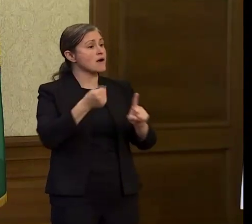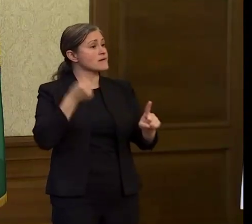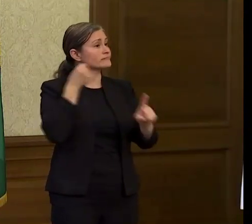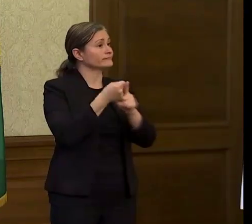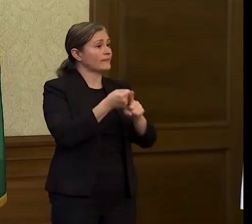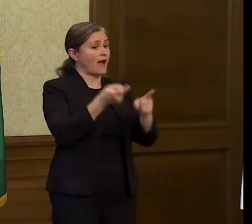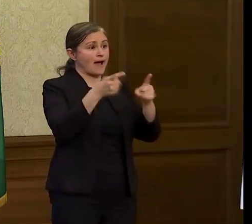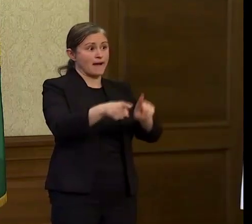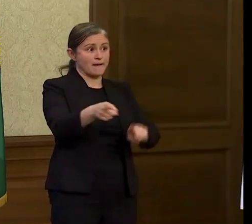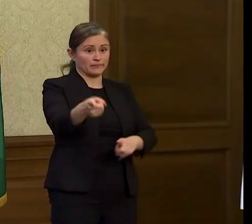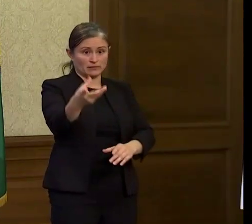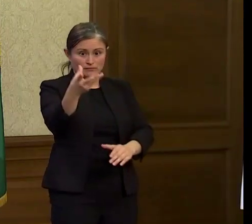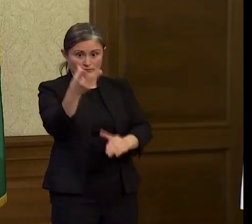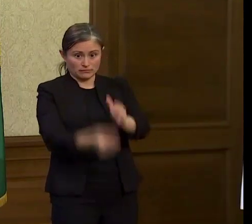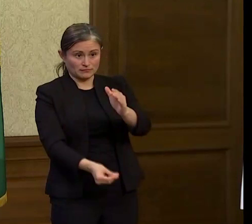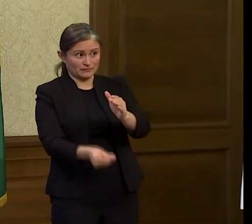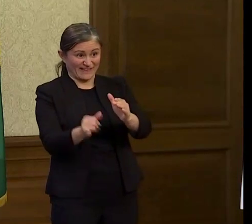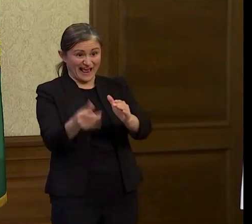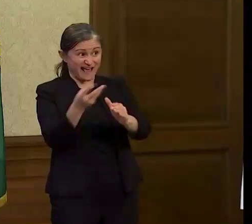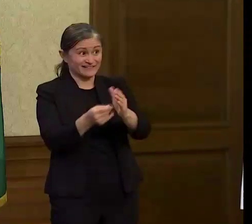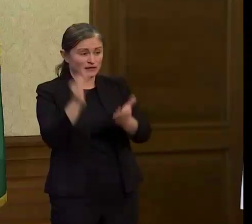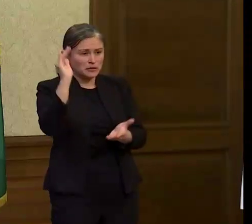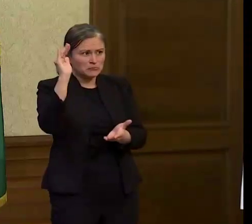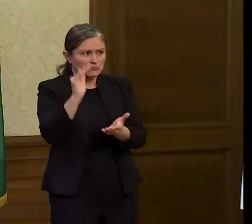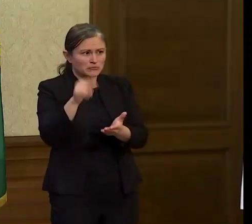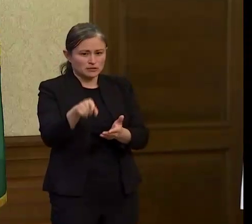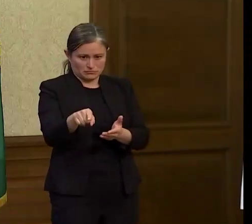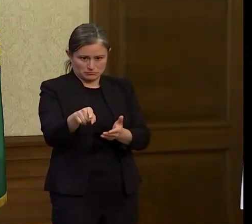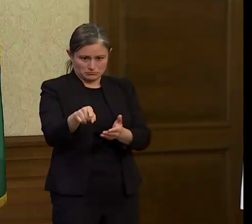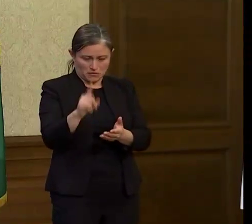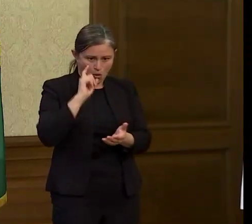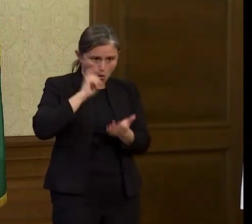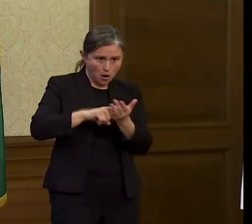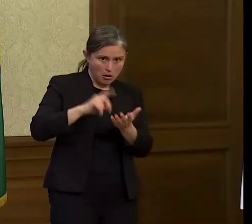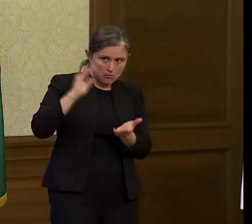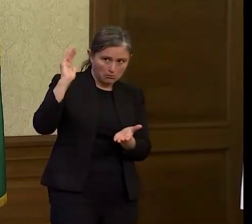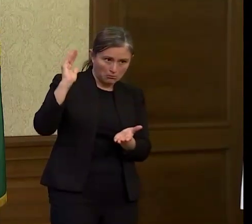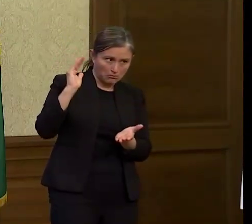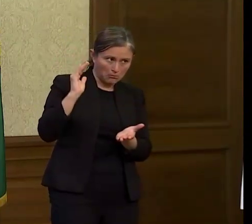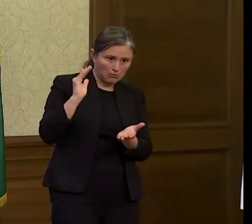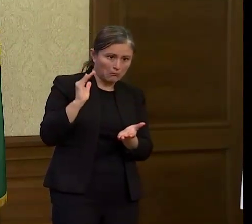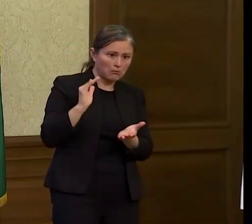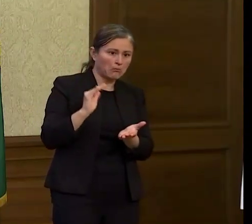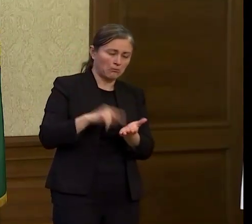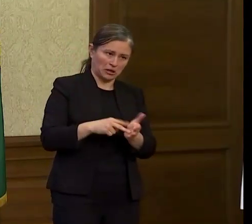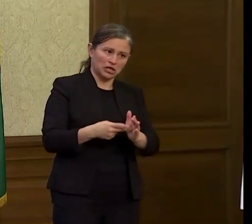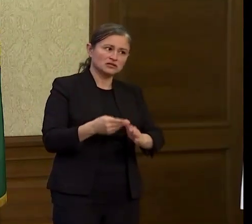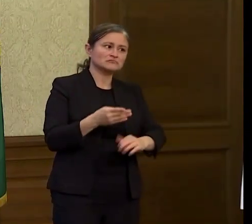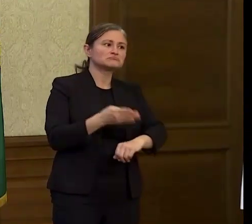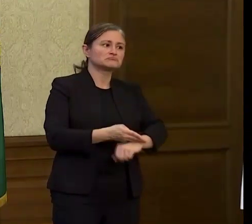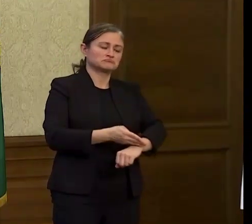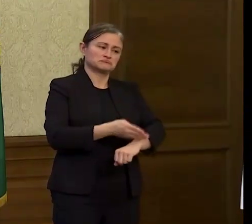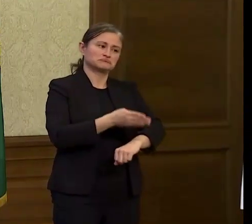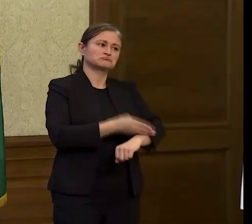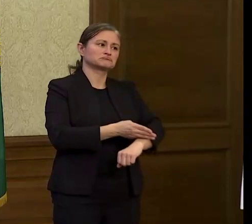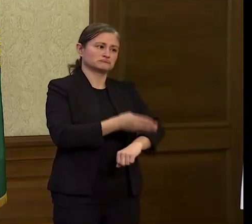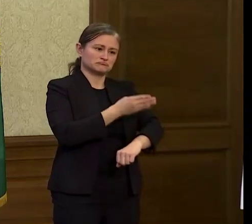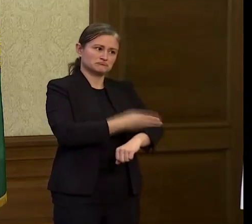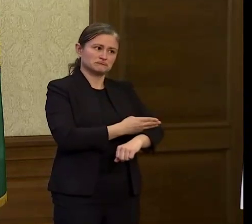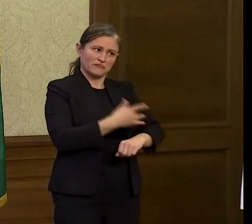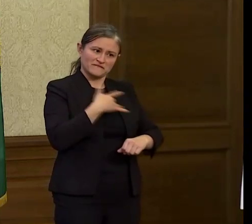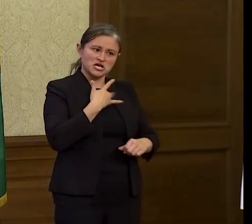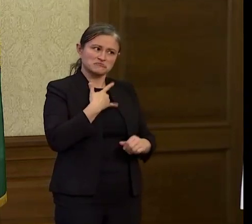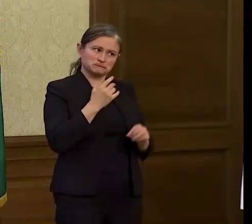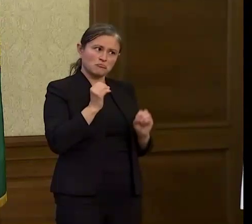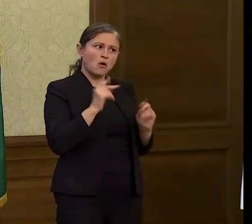I suppose we could be in a confident enough position to go back to sort of a more